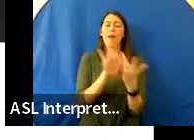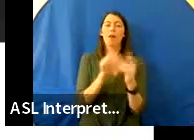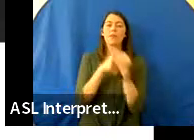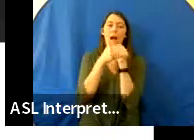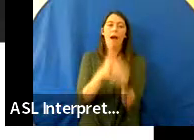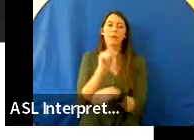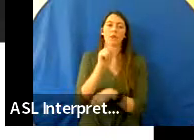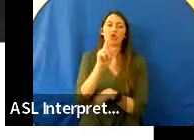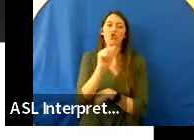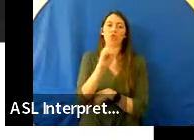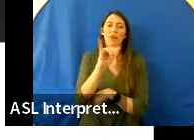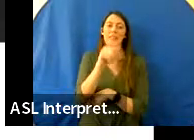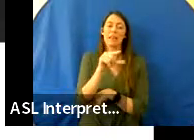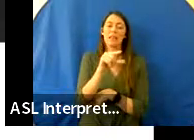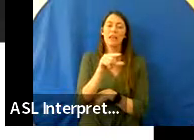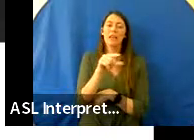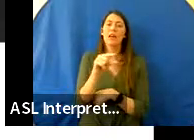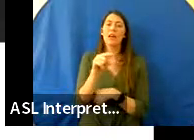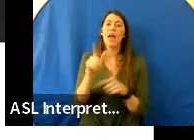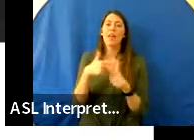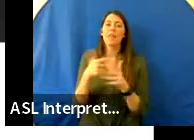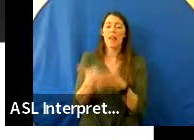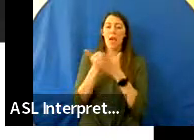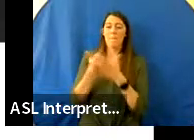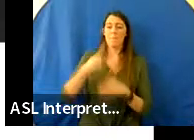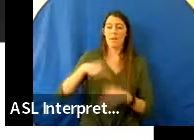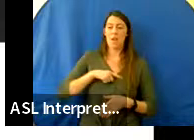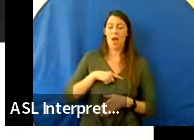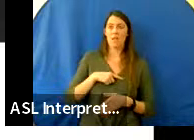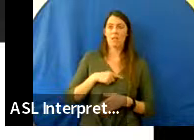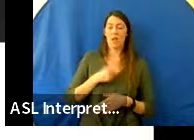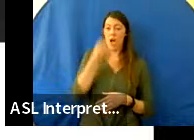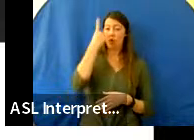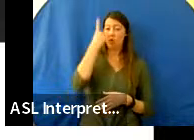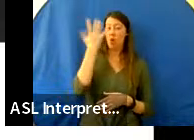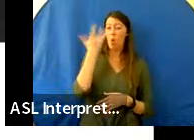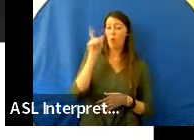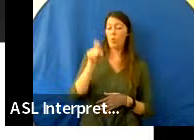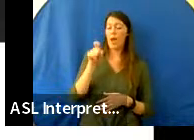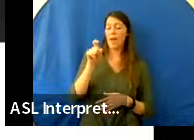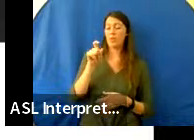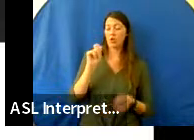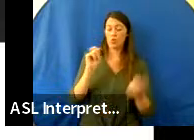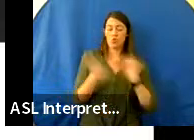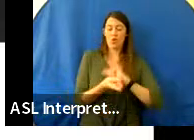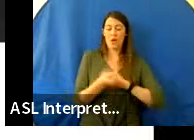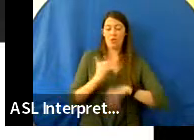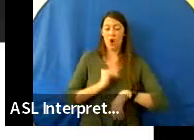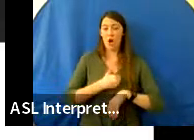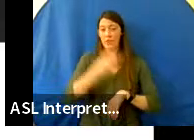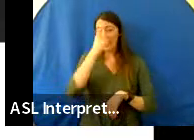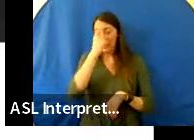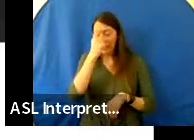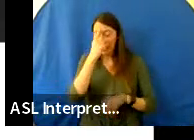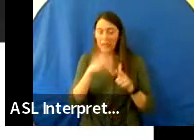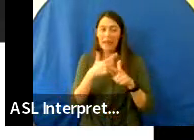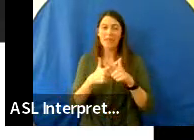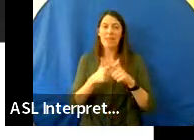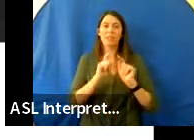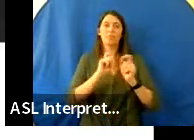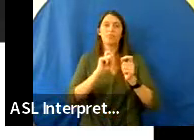completely understand why we need a rethink and a reframe and a prioritization. But I guess my question